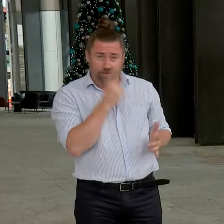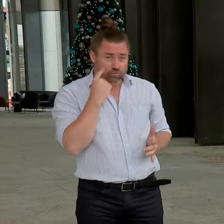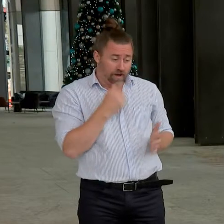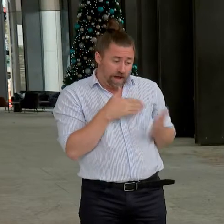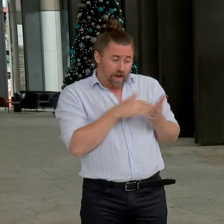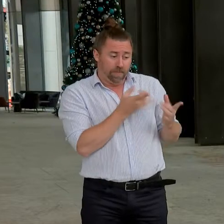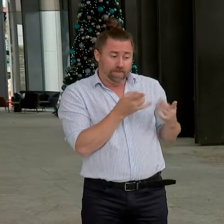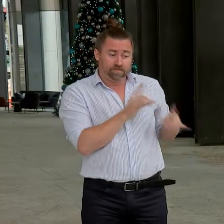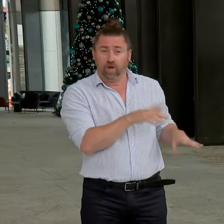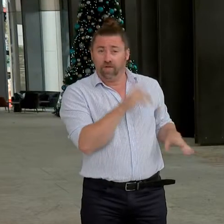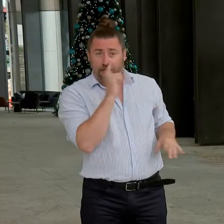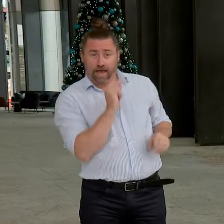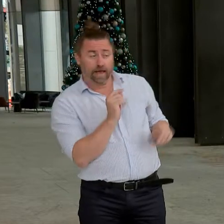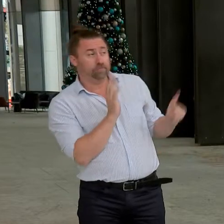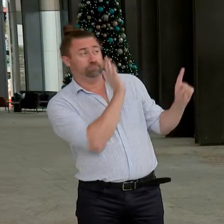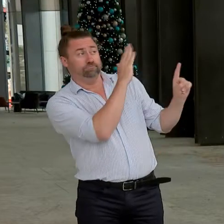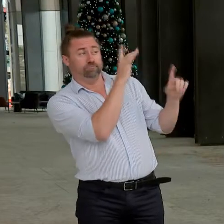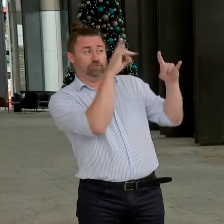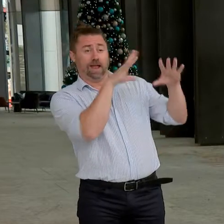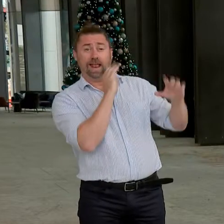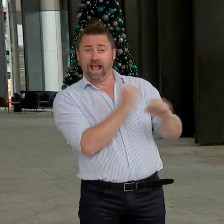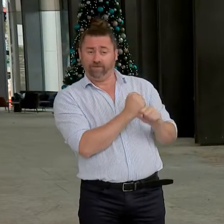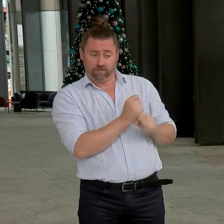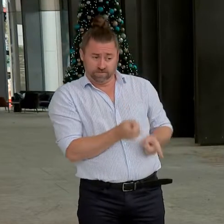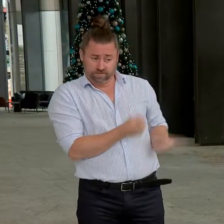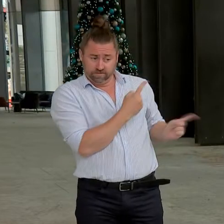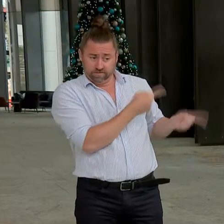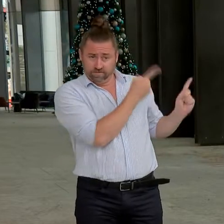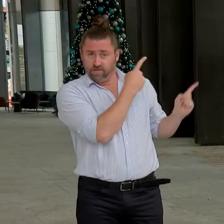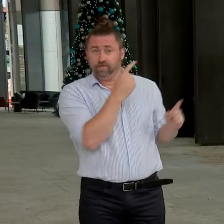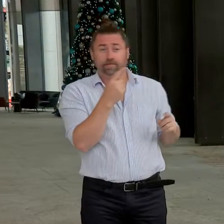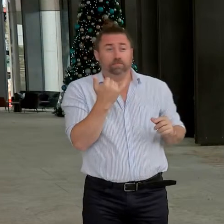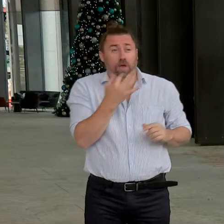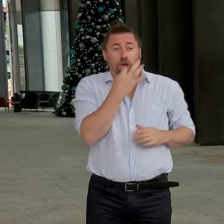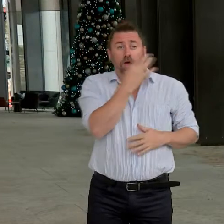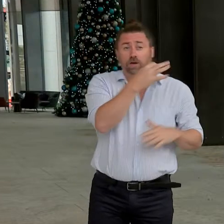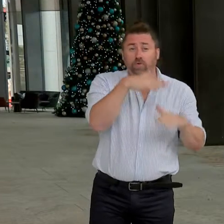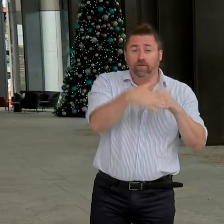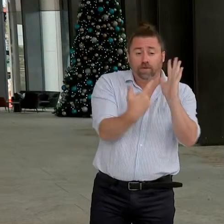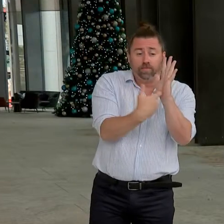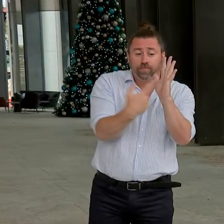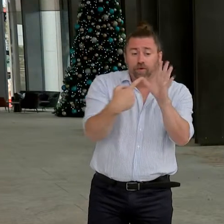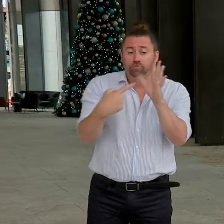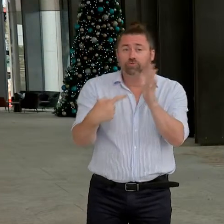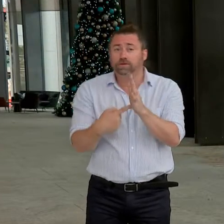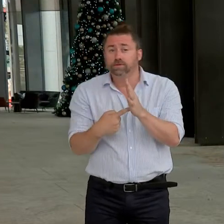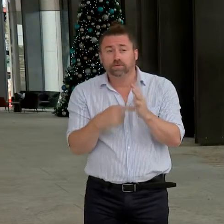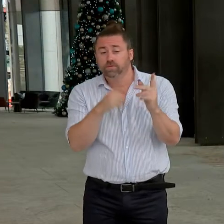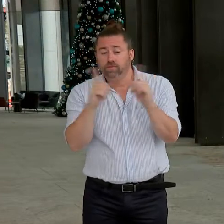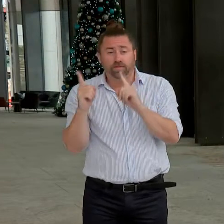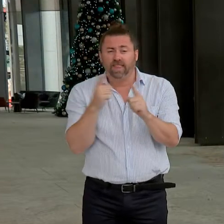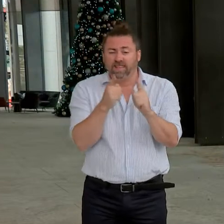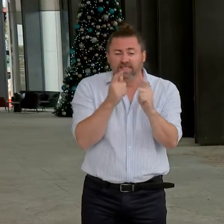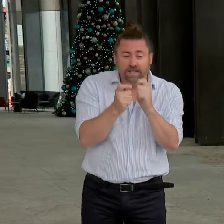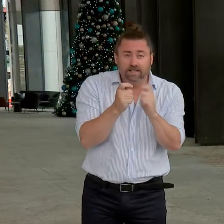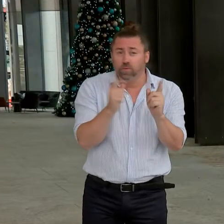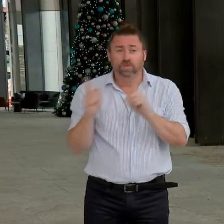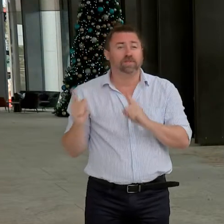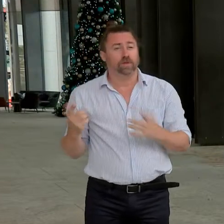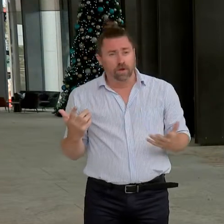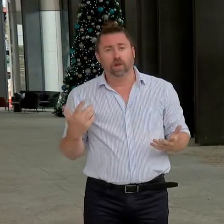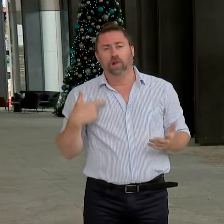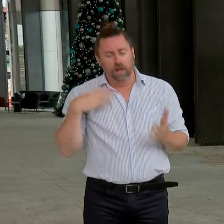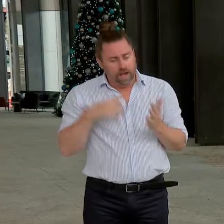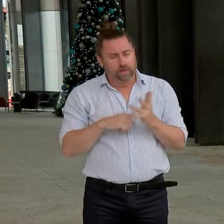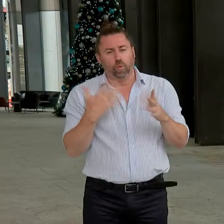to the Commonwealth and make sure that these RAT tests are available across the country, then we should all be working